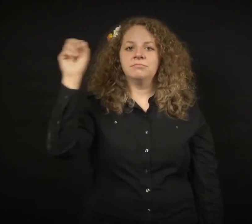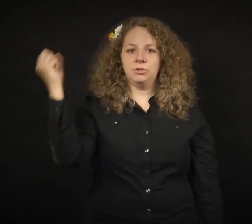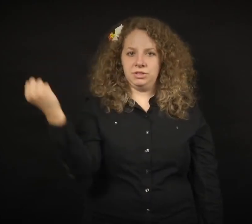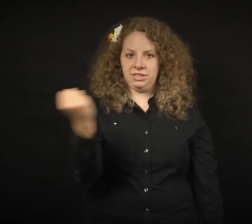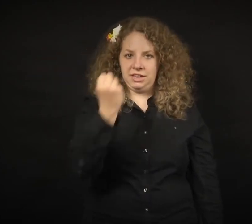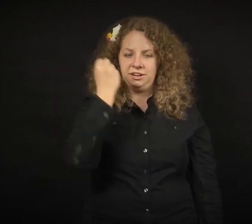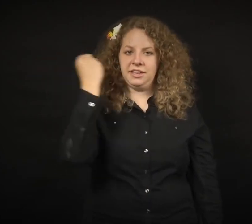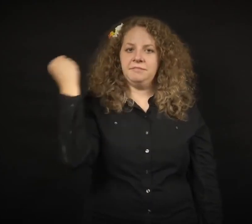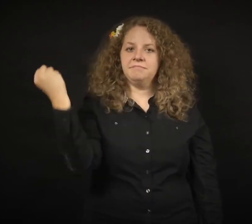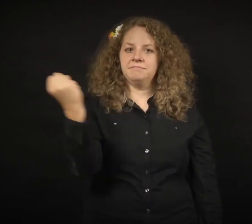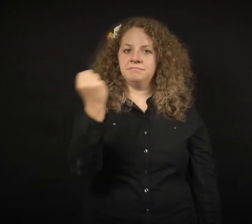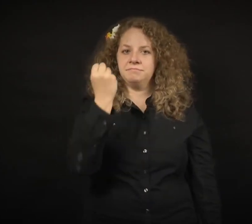or Saturday.